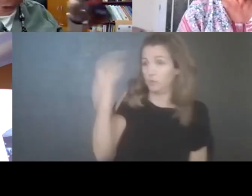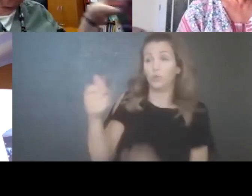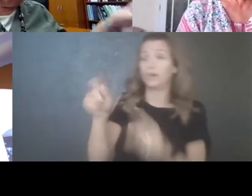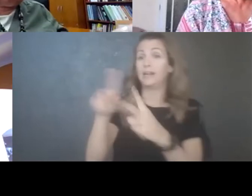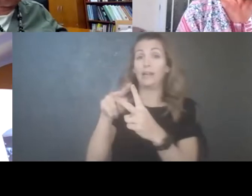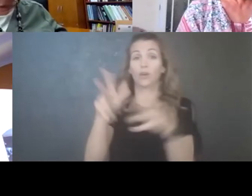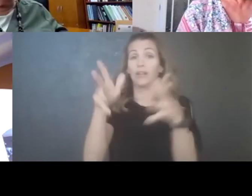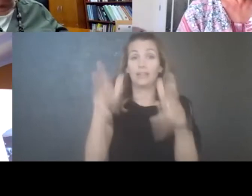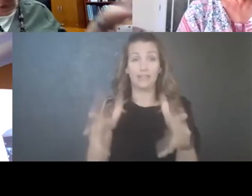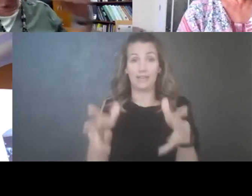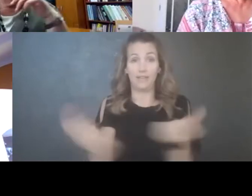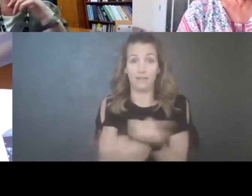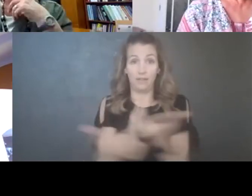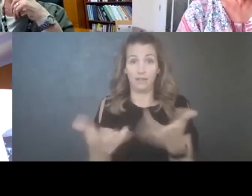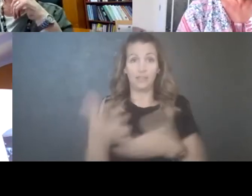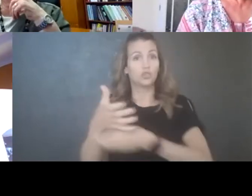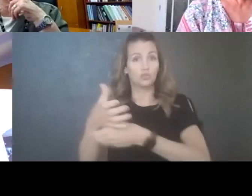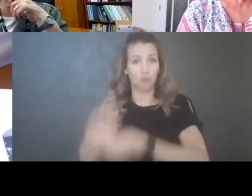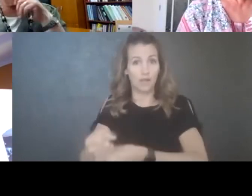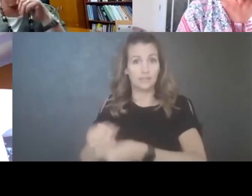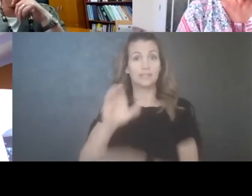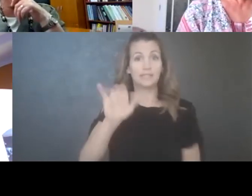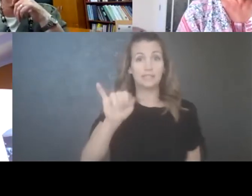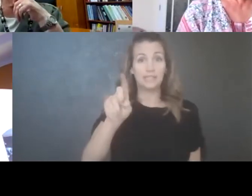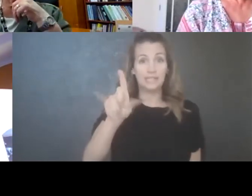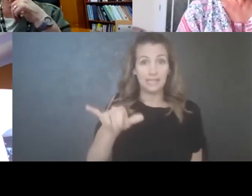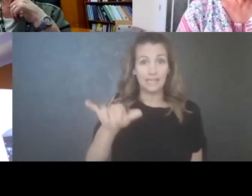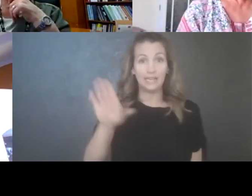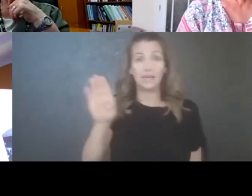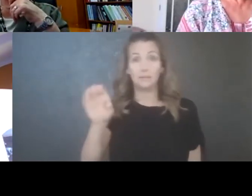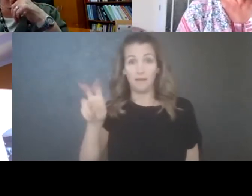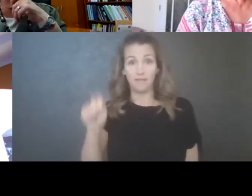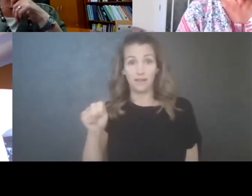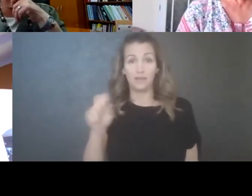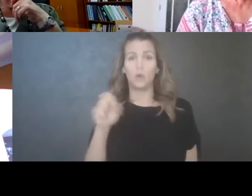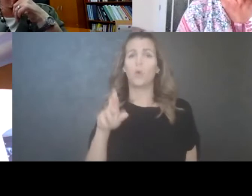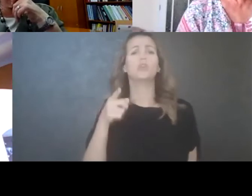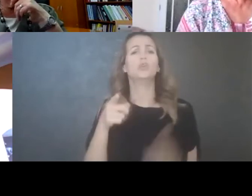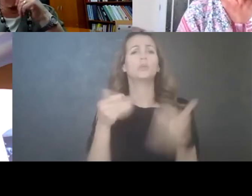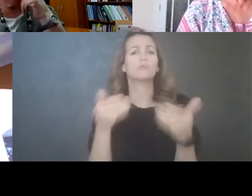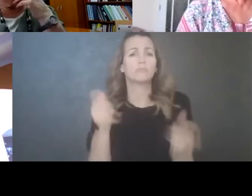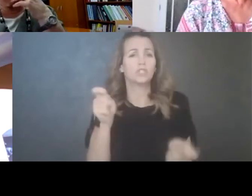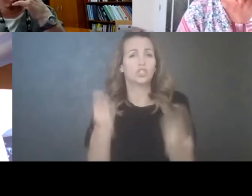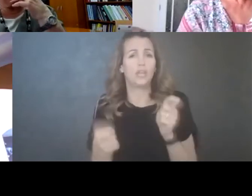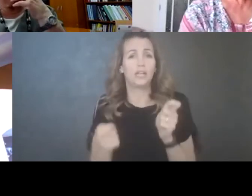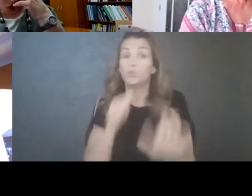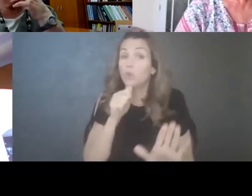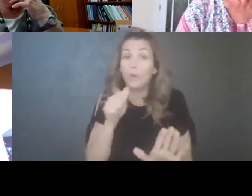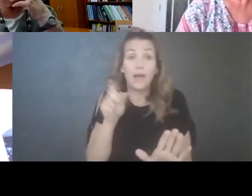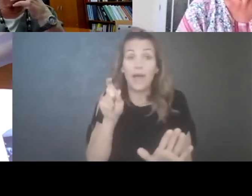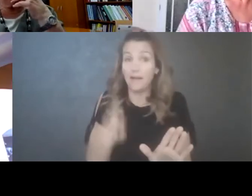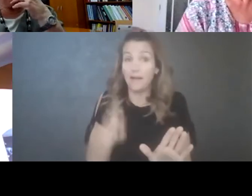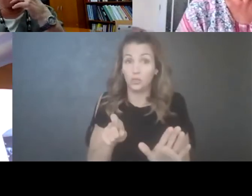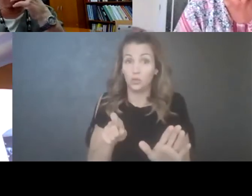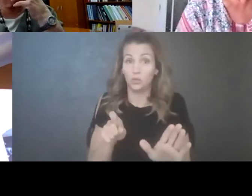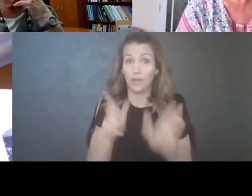everything the way it is and trust Cindy and Bevan that they made every right choice, or you can change something. And now don't feel like you have to leave it